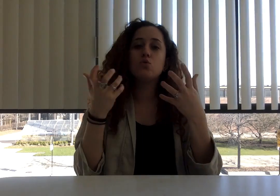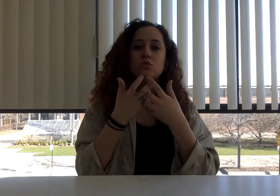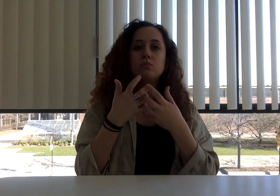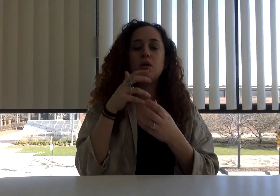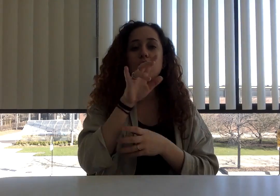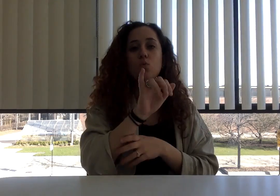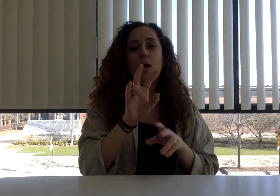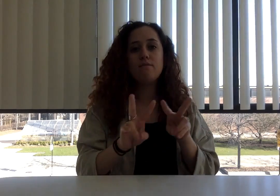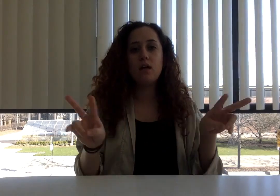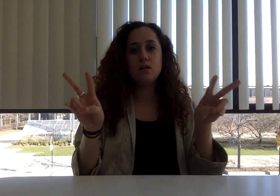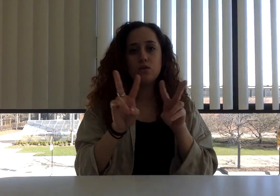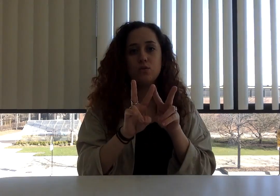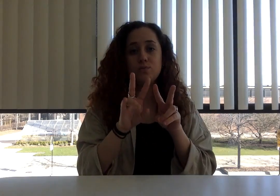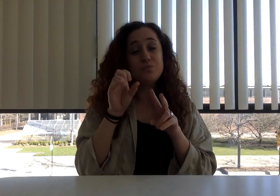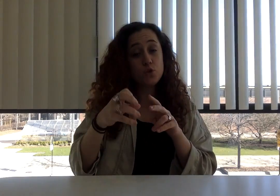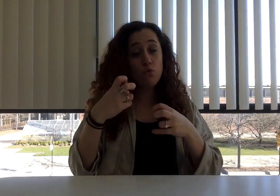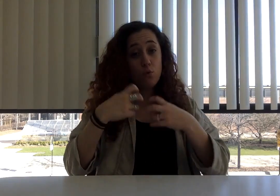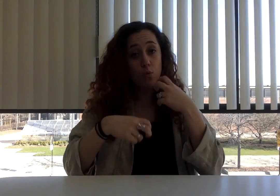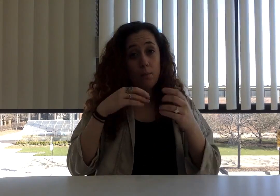So for problem 10, 6 points came